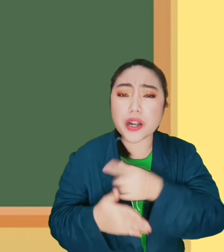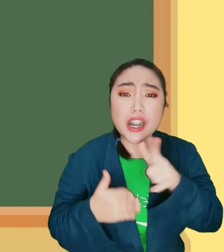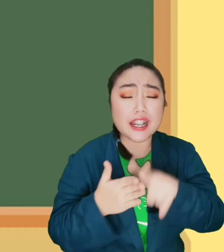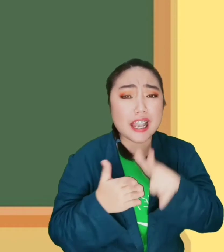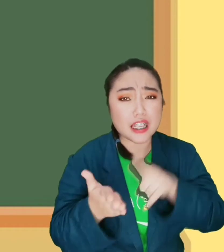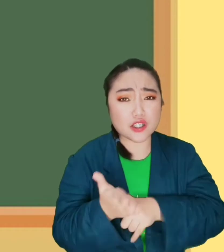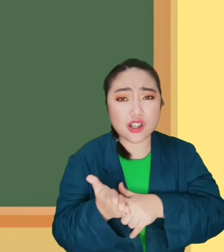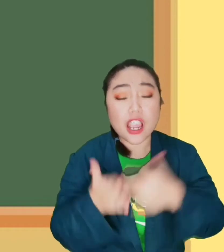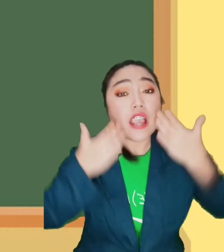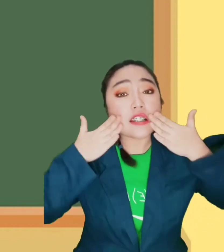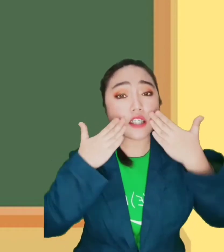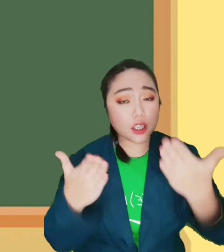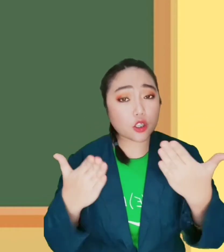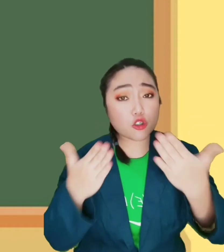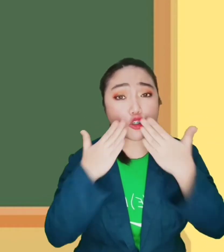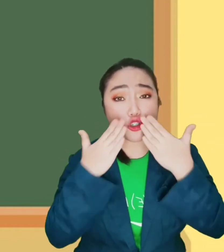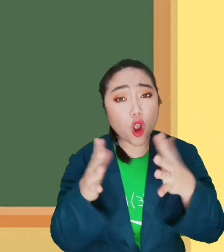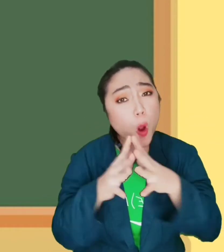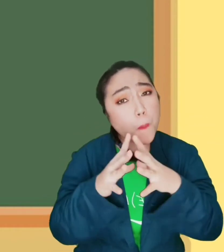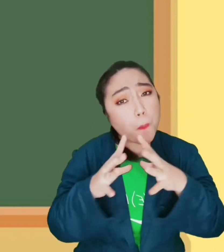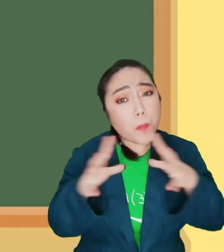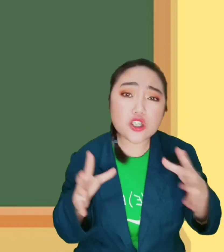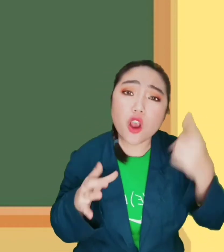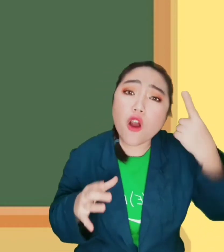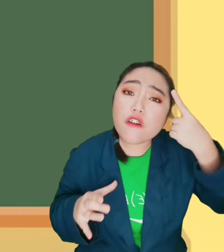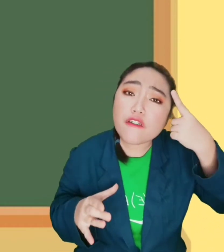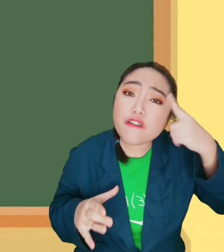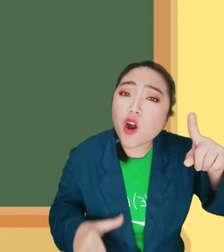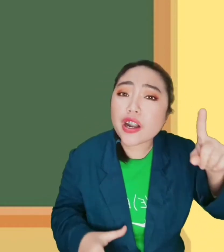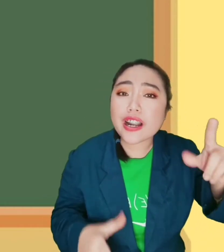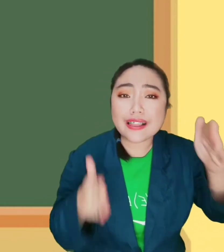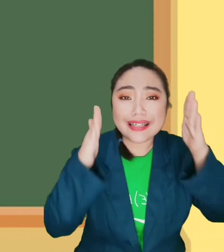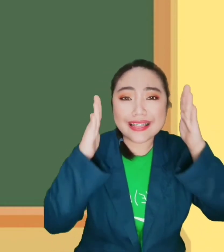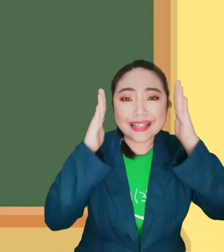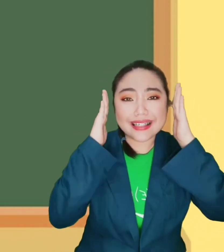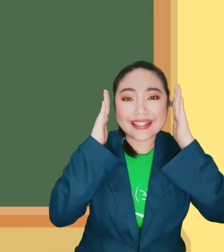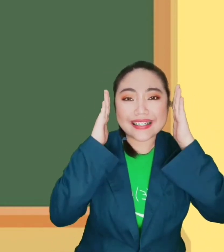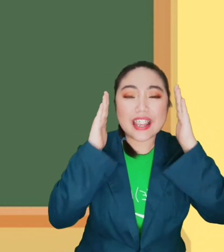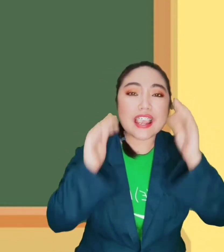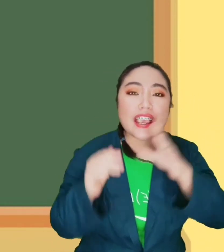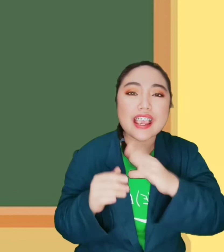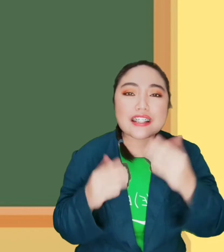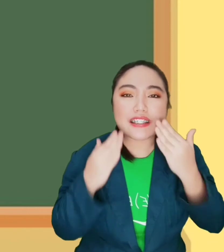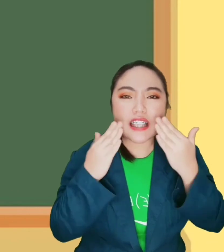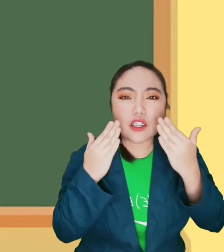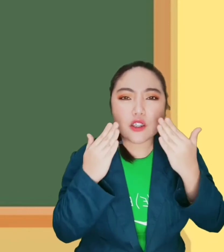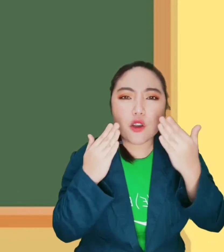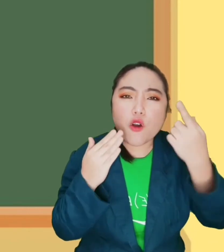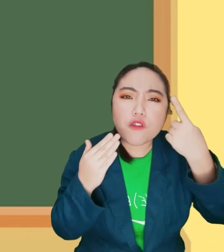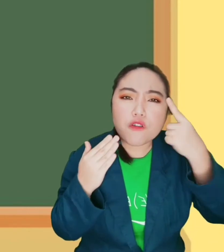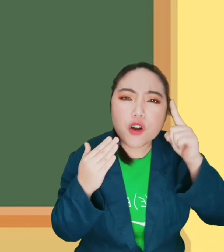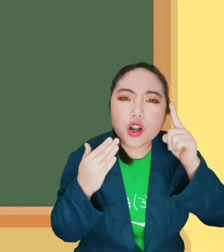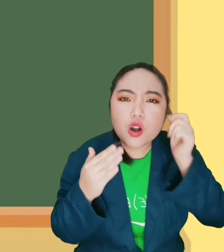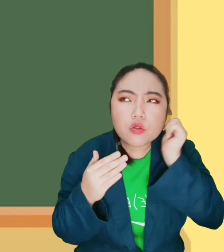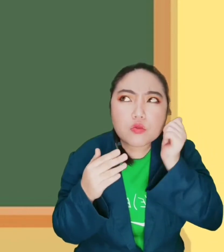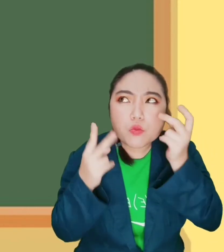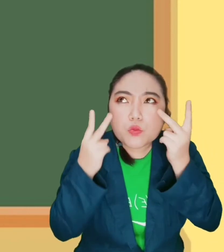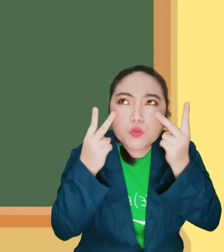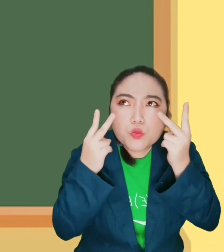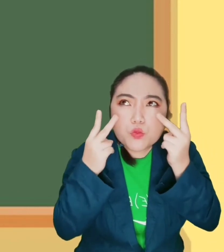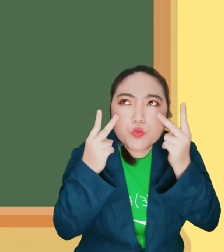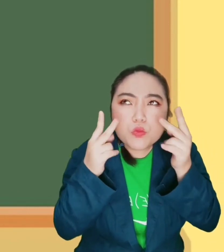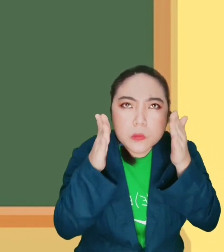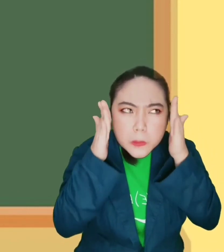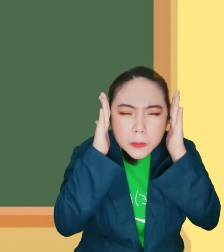Now it's the end of our lesson. Thank you very much for focusing your attention, and thank